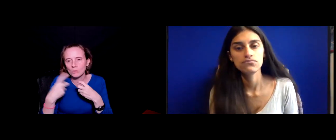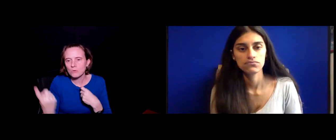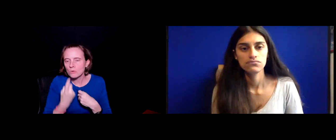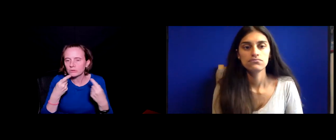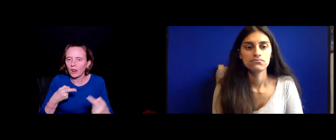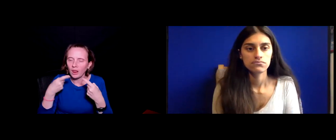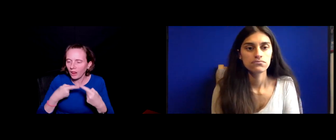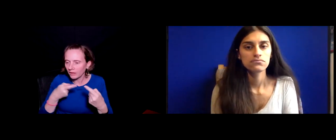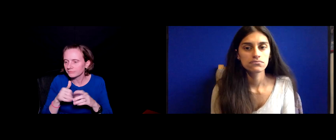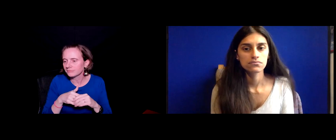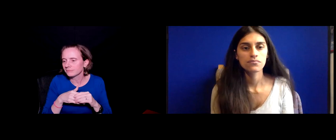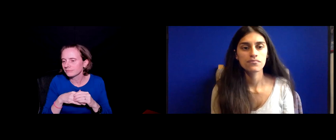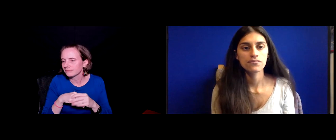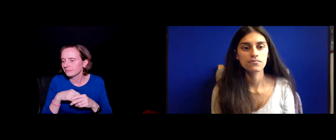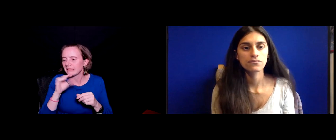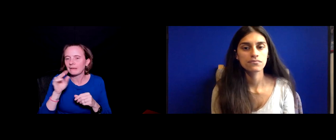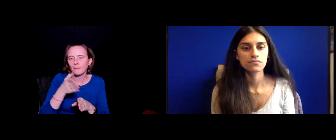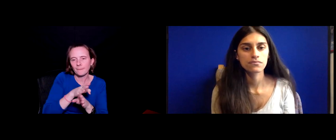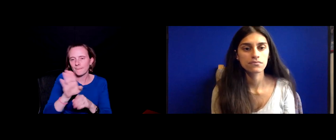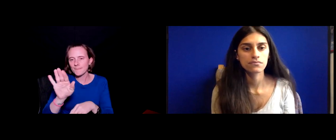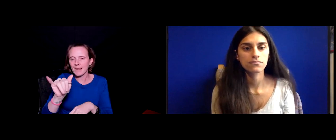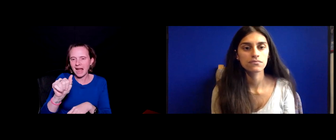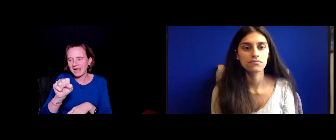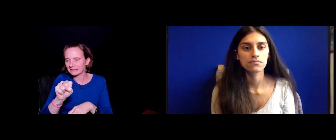and exclusion from the general hearing population.